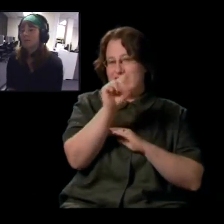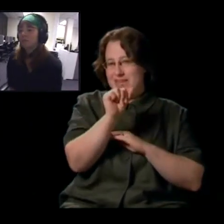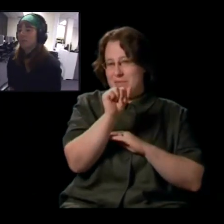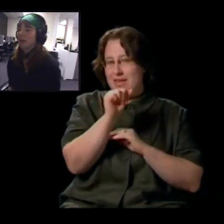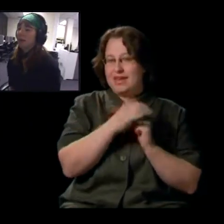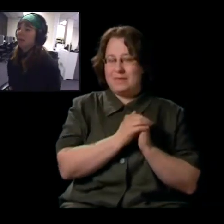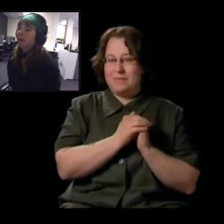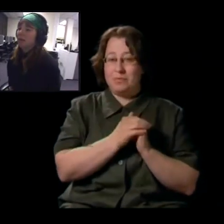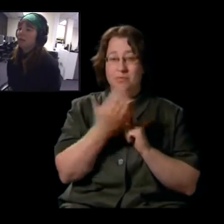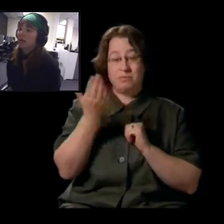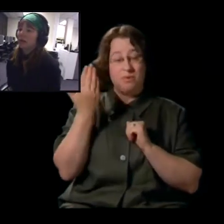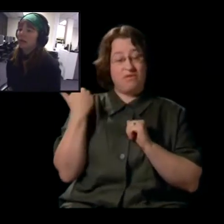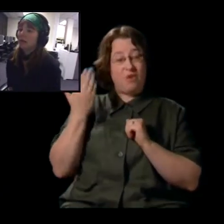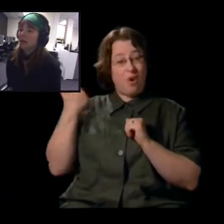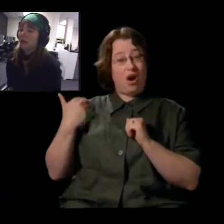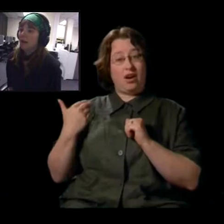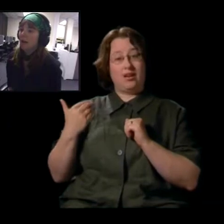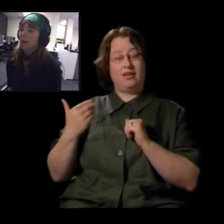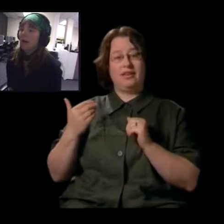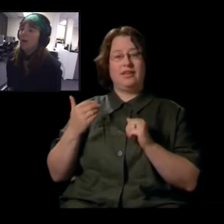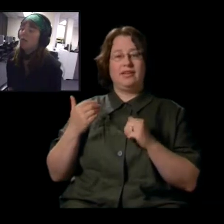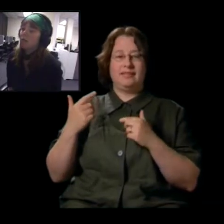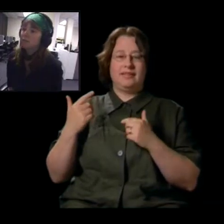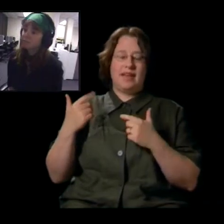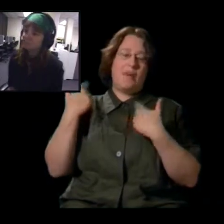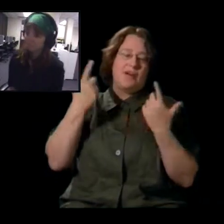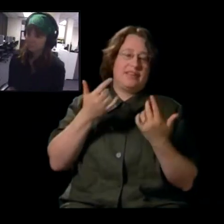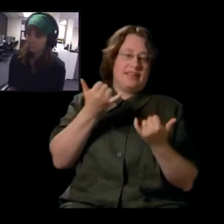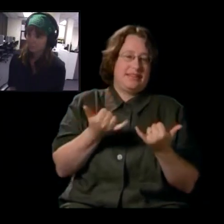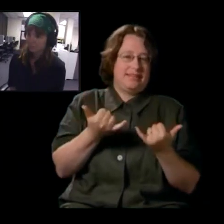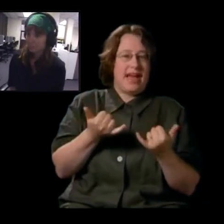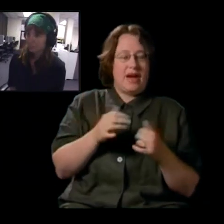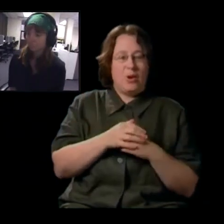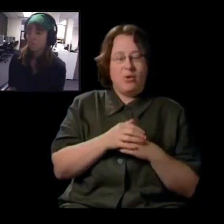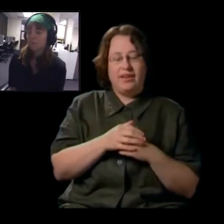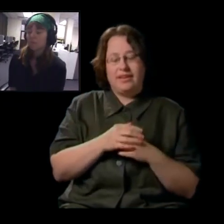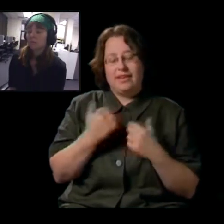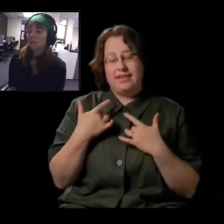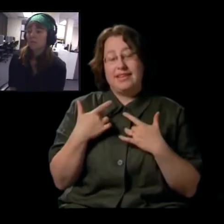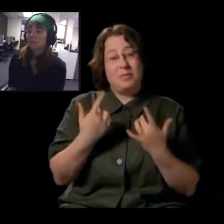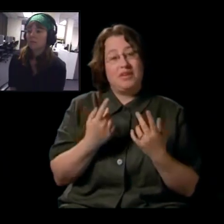to explain a little bit about,